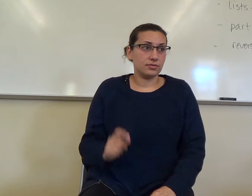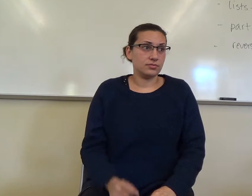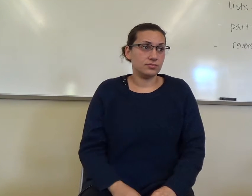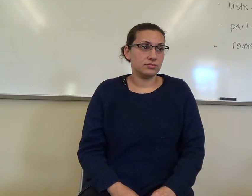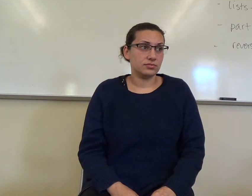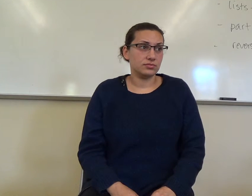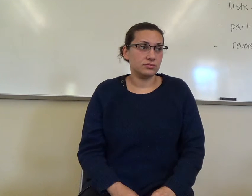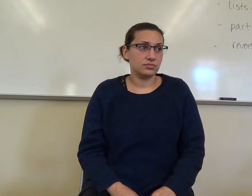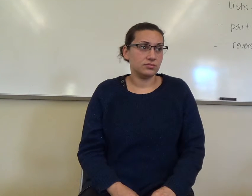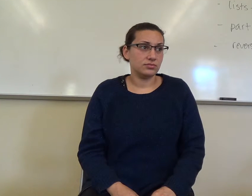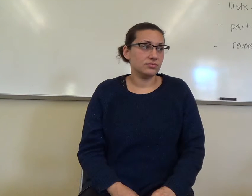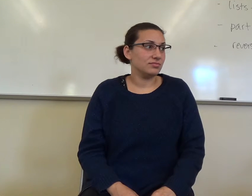pattern?